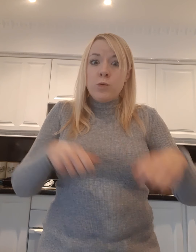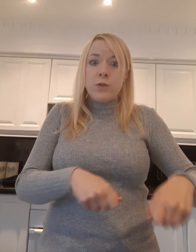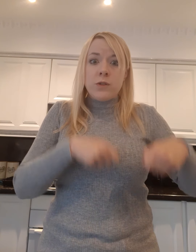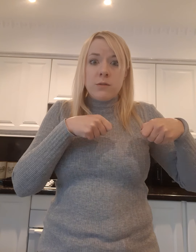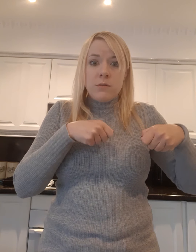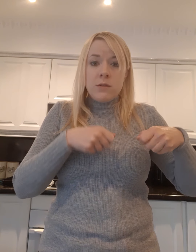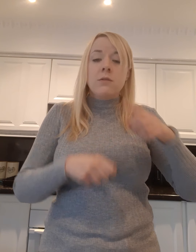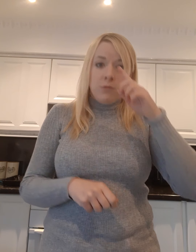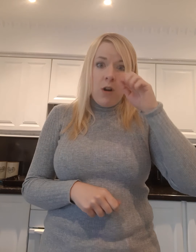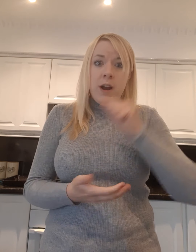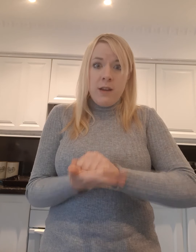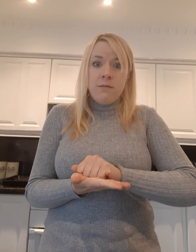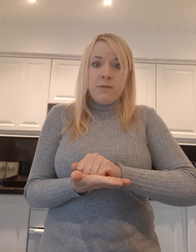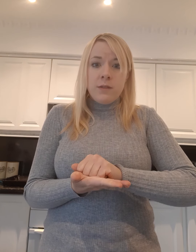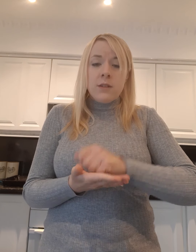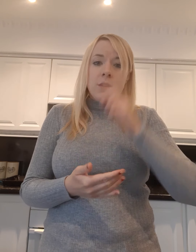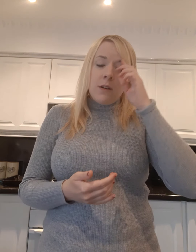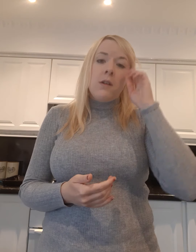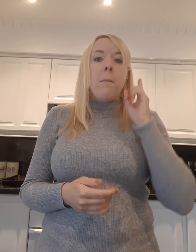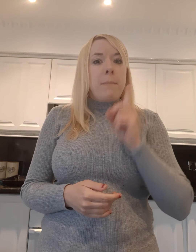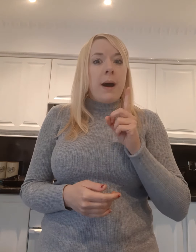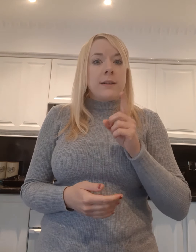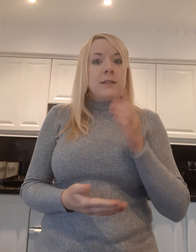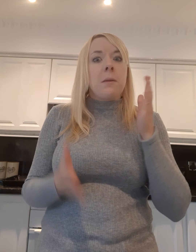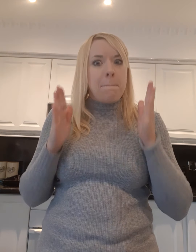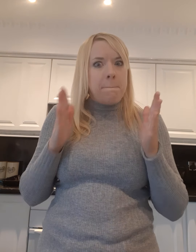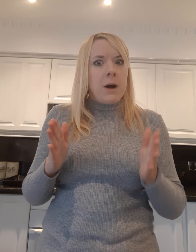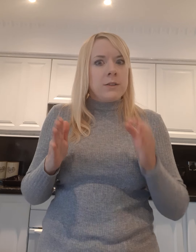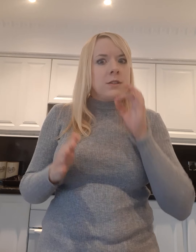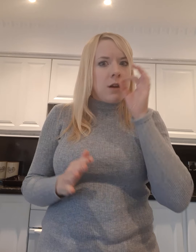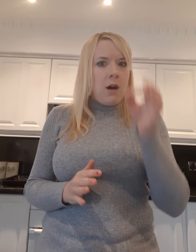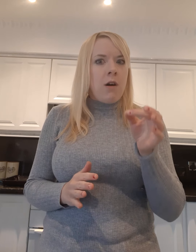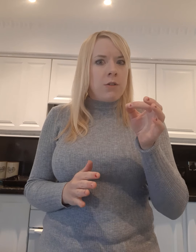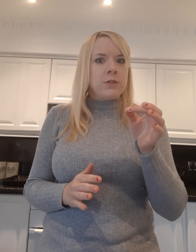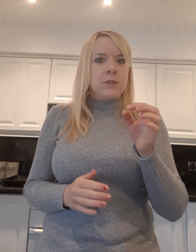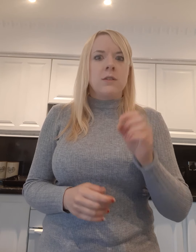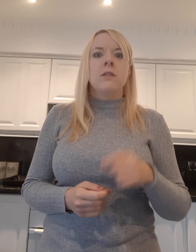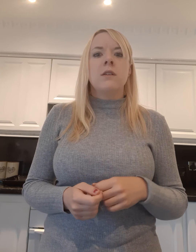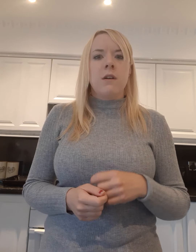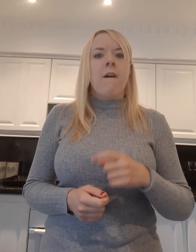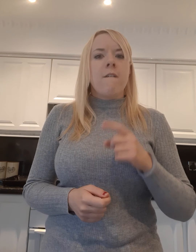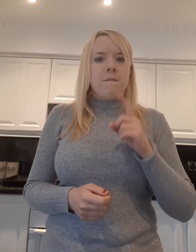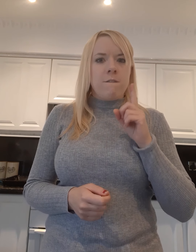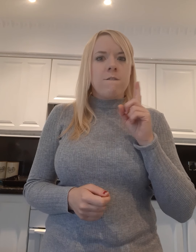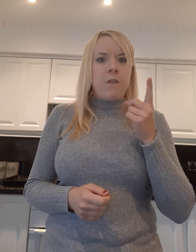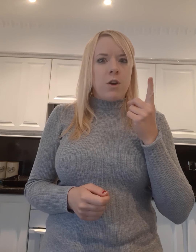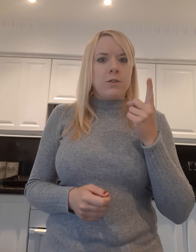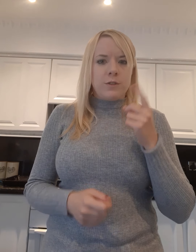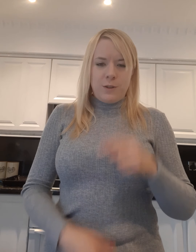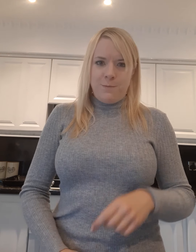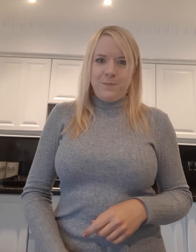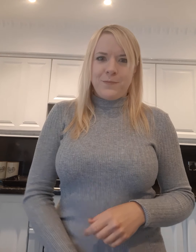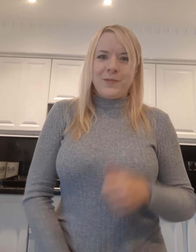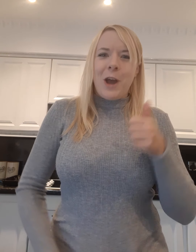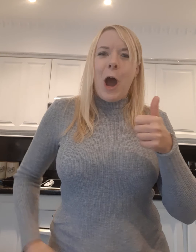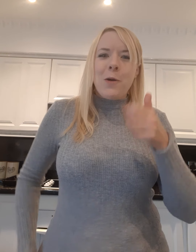boots, right? But must ask first.